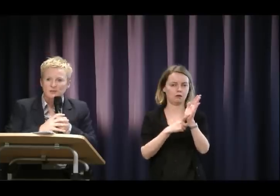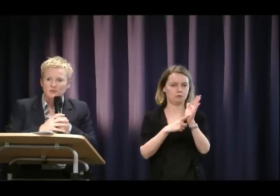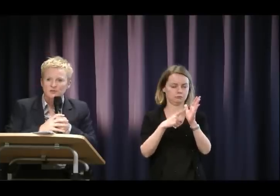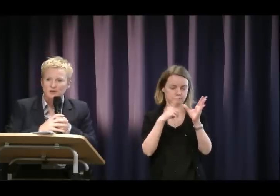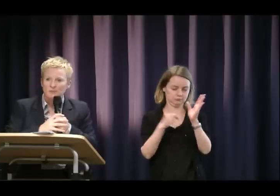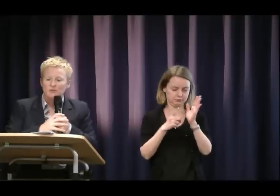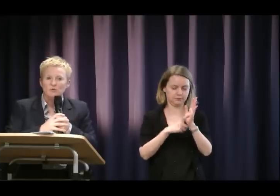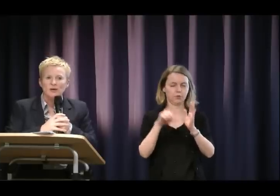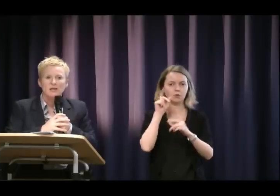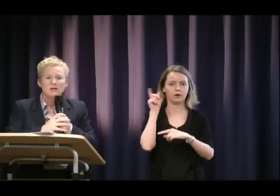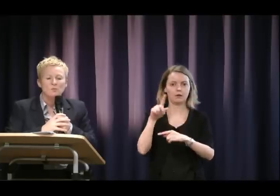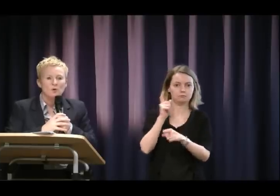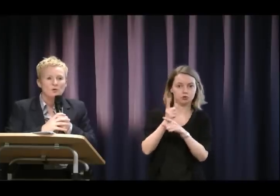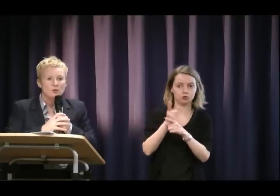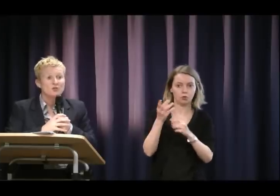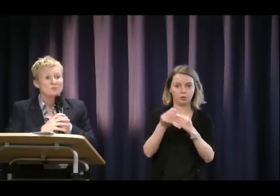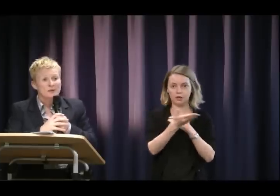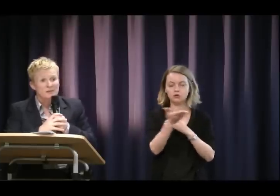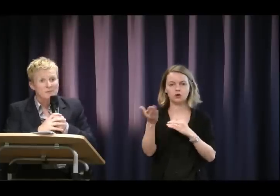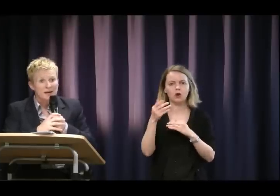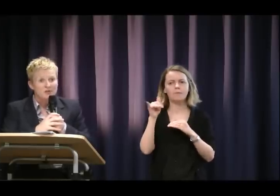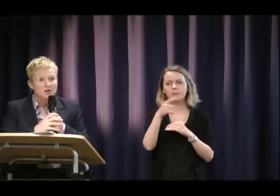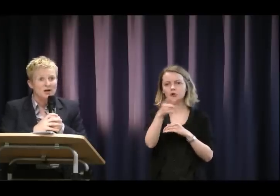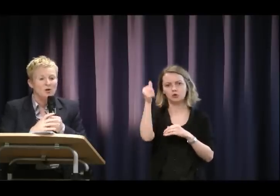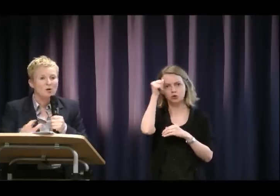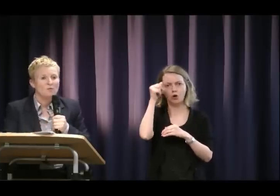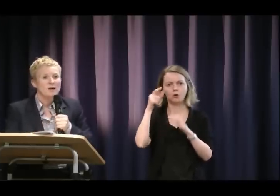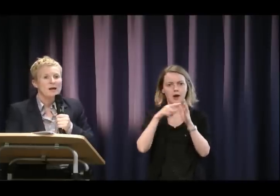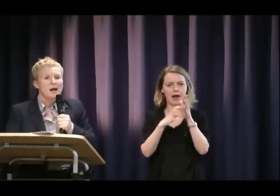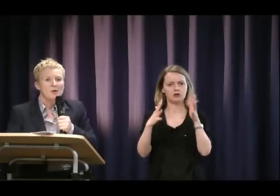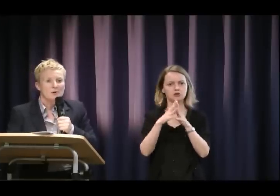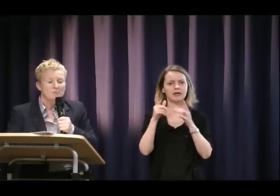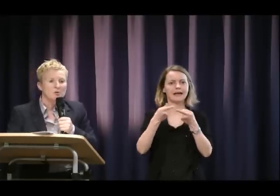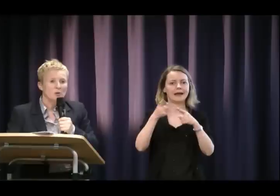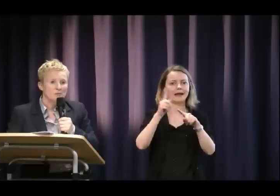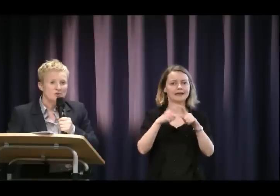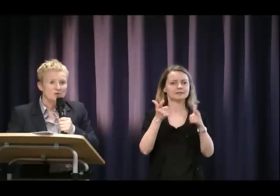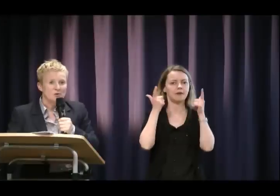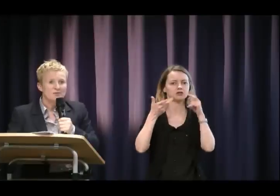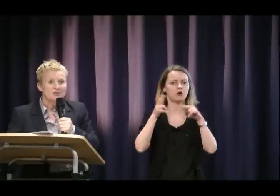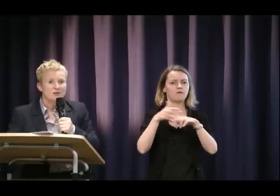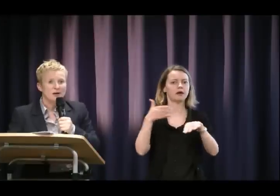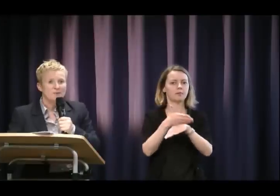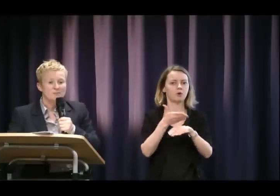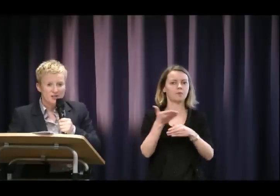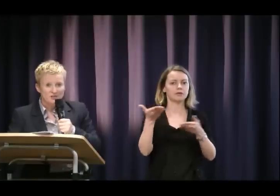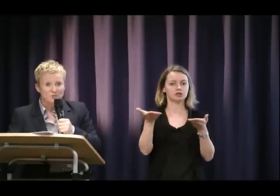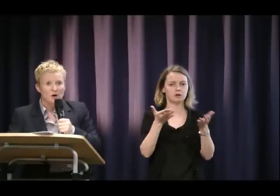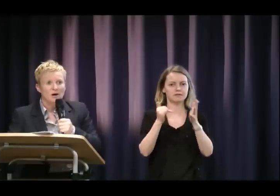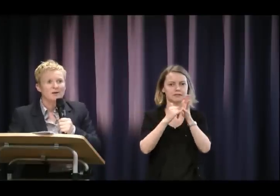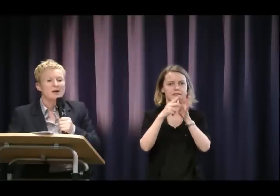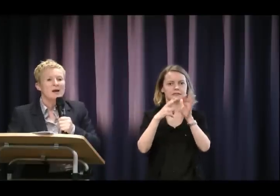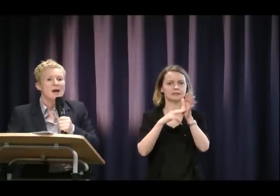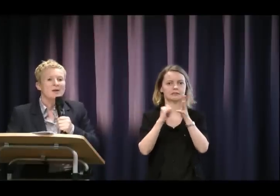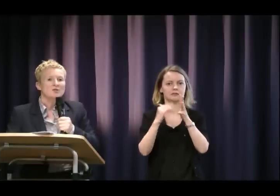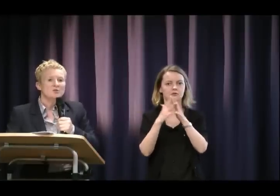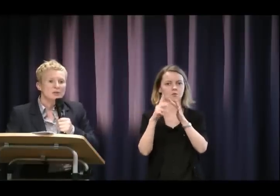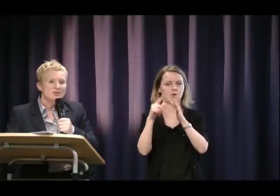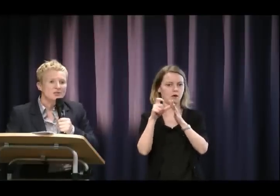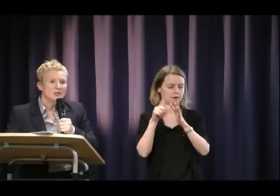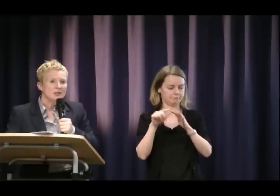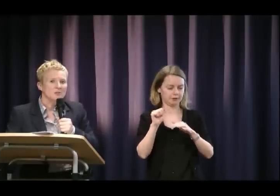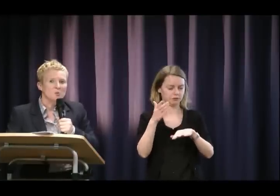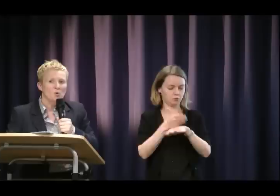be familiar to some of you. He used to be the manager of our employment service, SenseWide, and